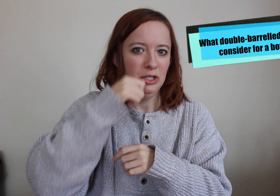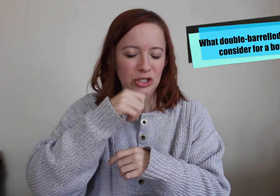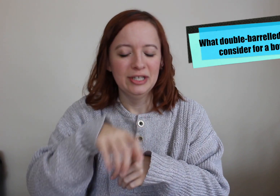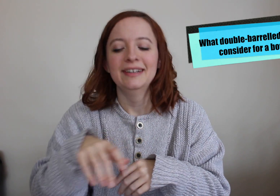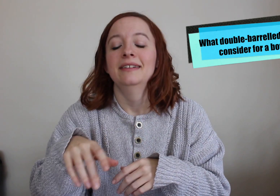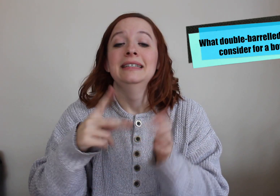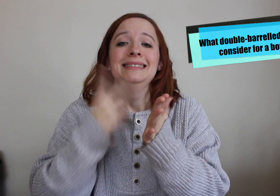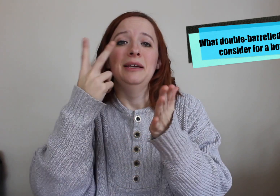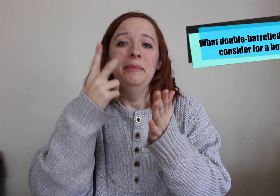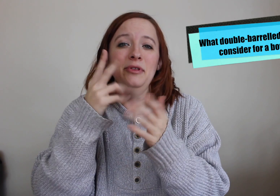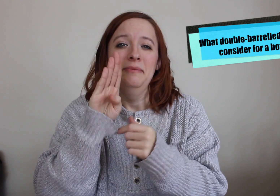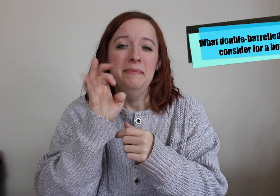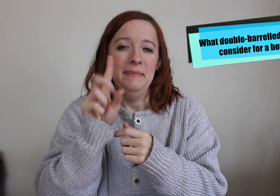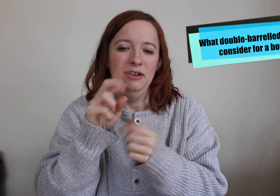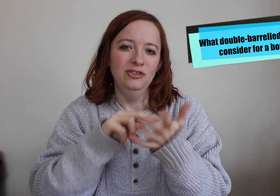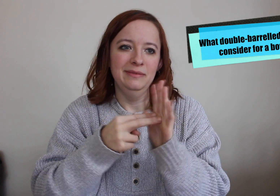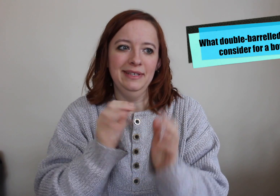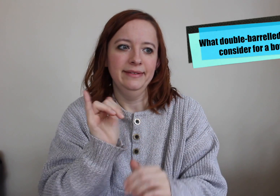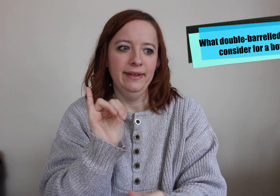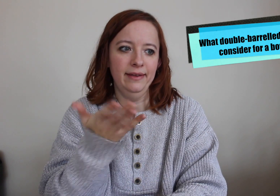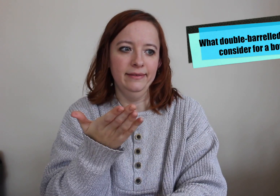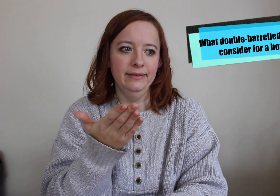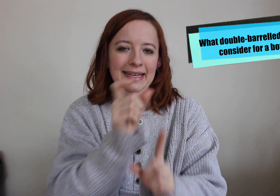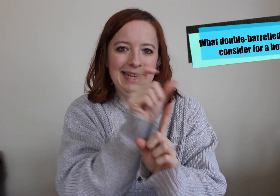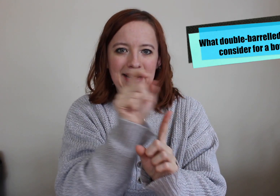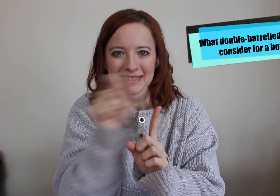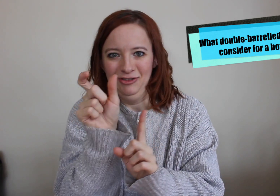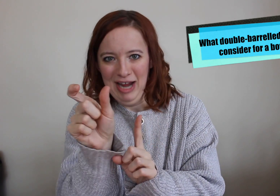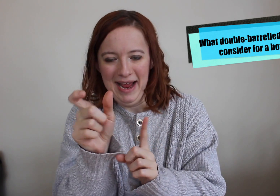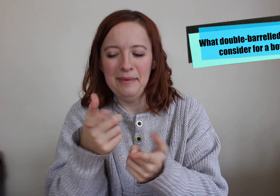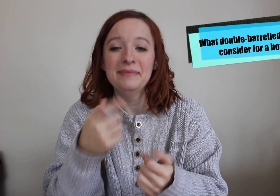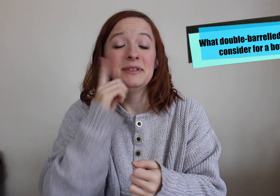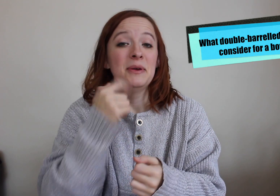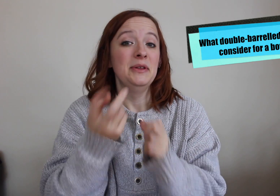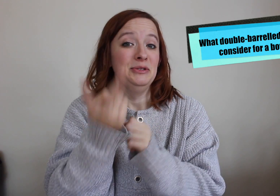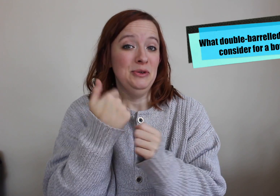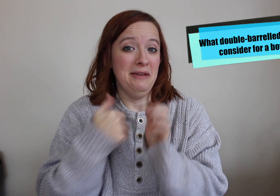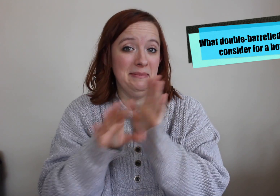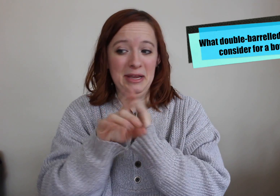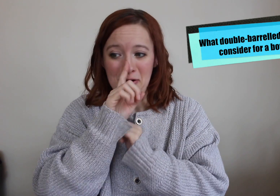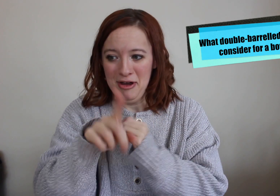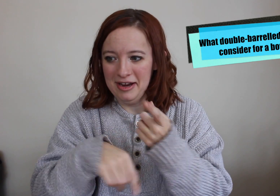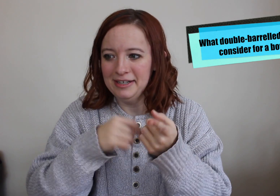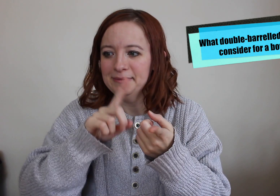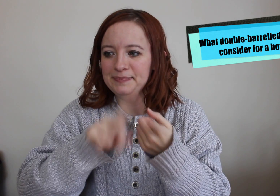for a boy and a girl? And double-barreled just means like name hyphen name. So for the two I picked,